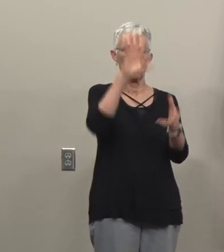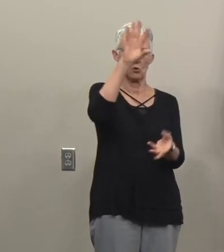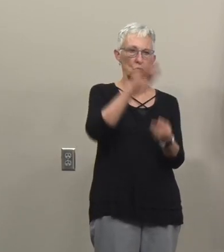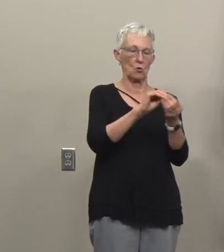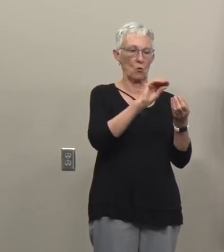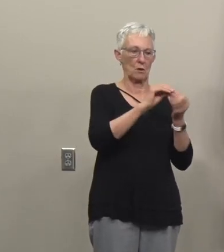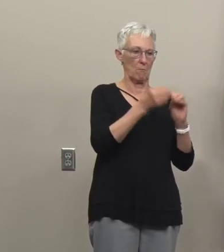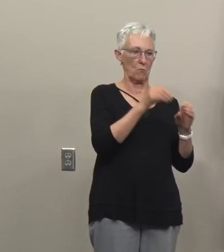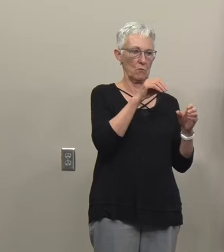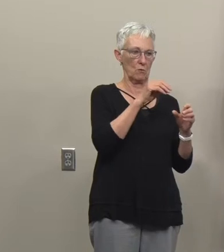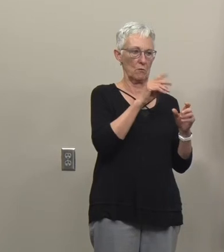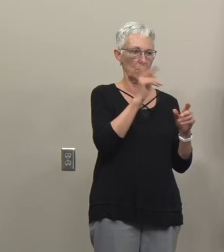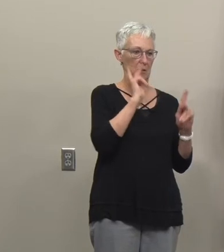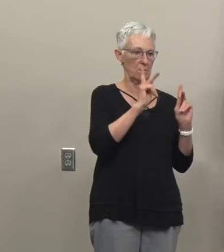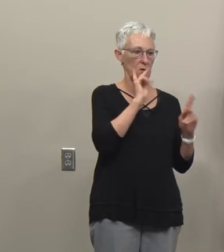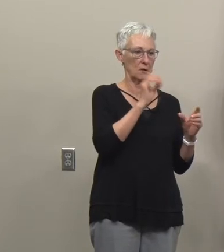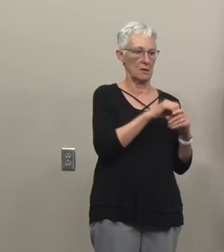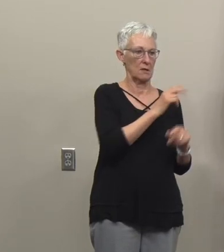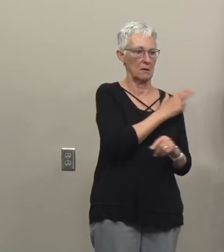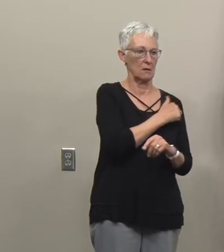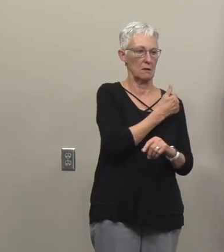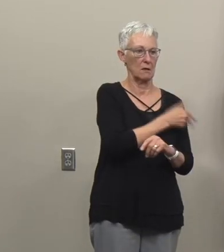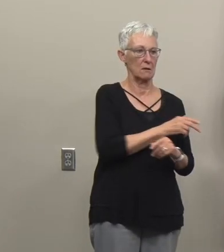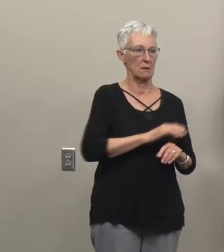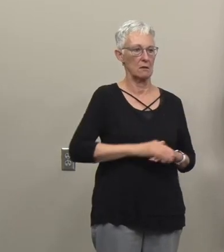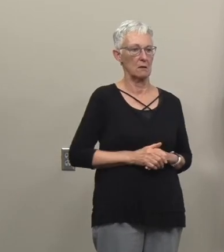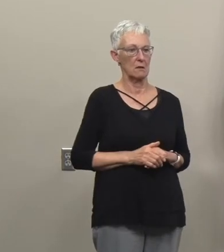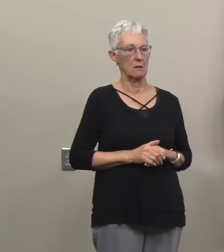patients hospitalized,